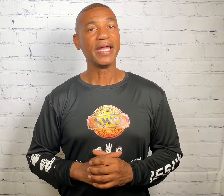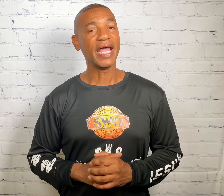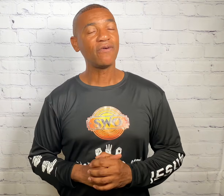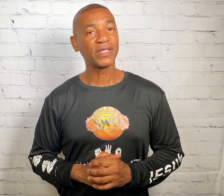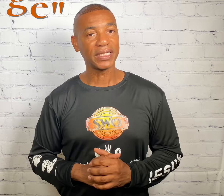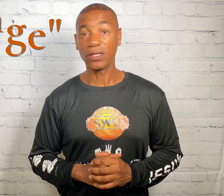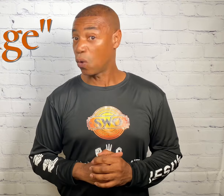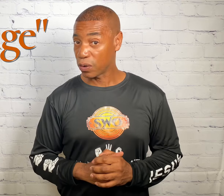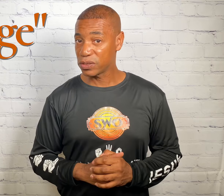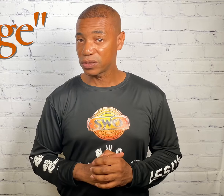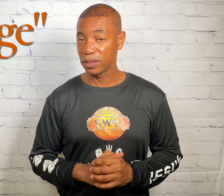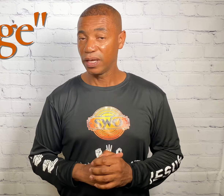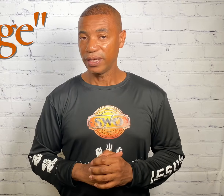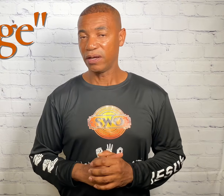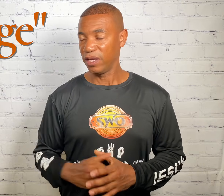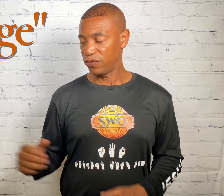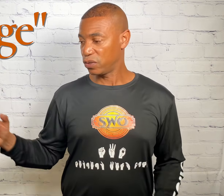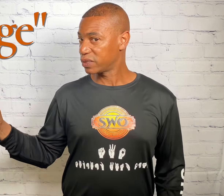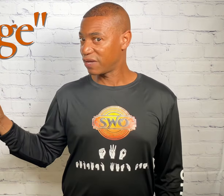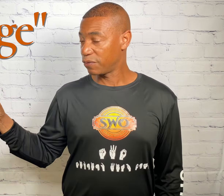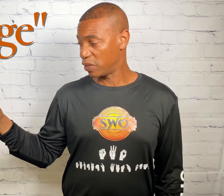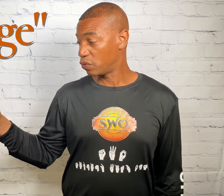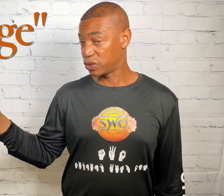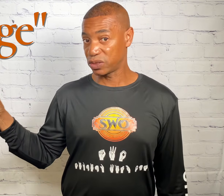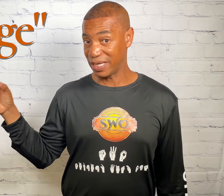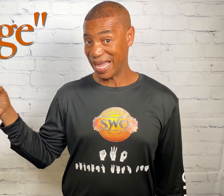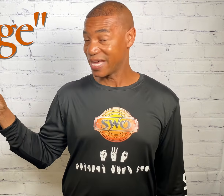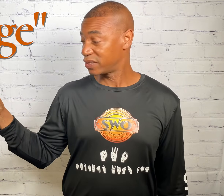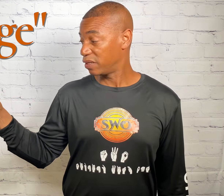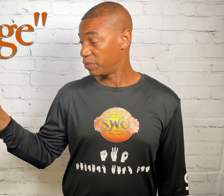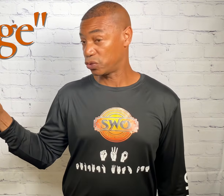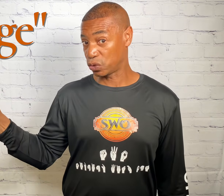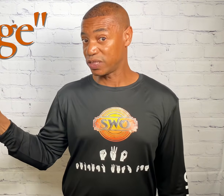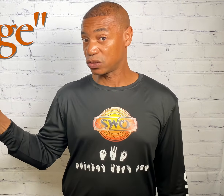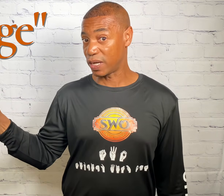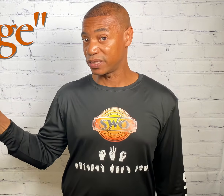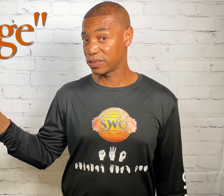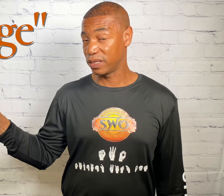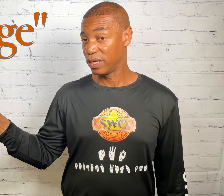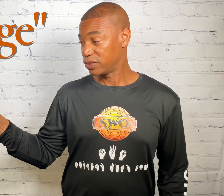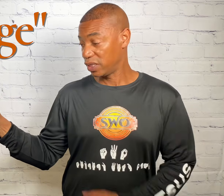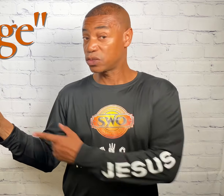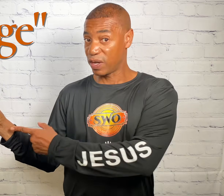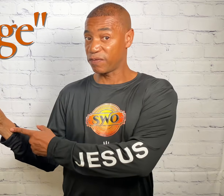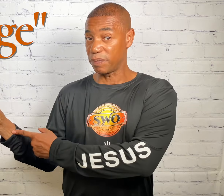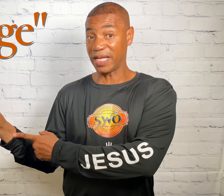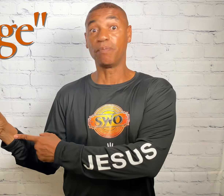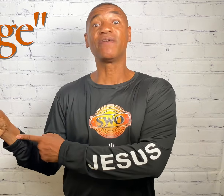And now for the sign orange. Now, if you know the sign for milk, which is an S, but you squeeze it twice, see it's away from the body, but